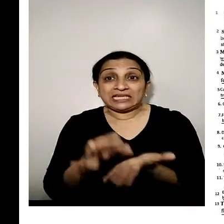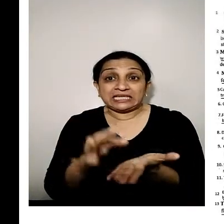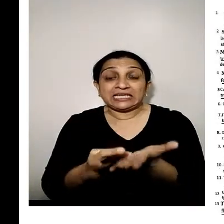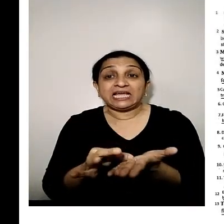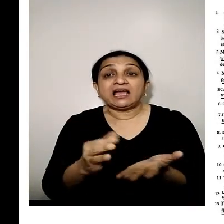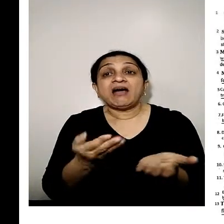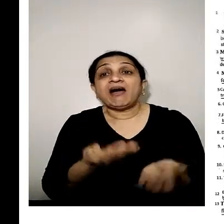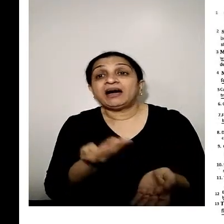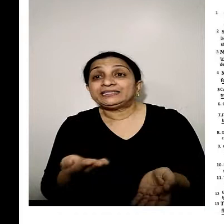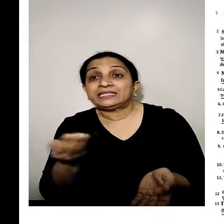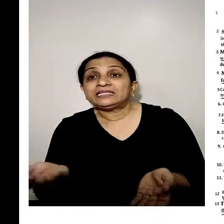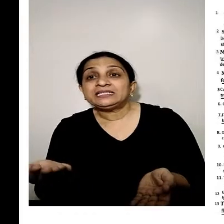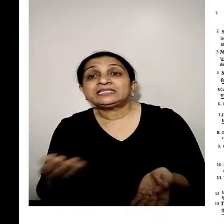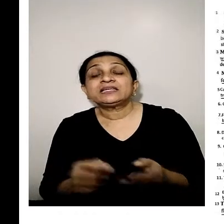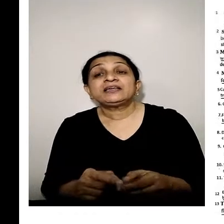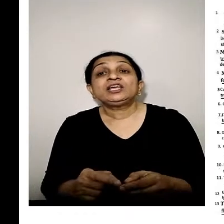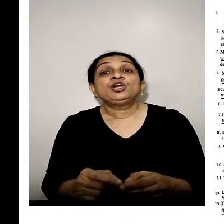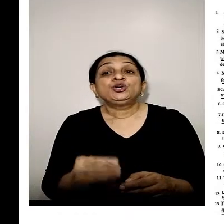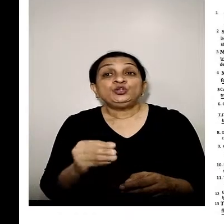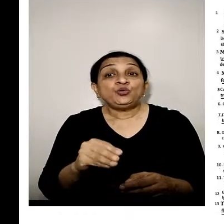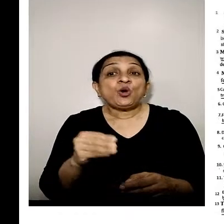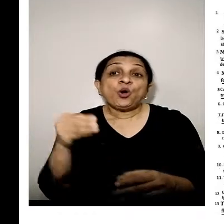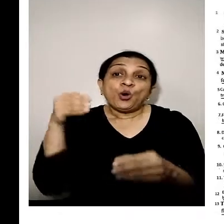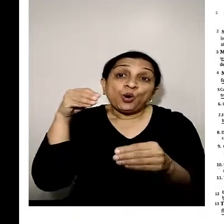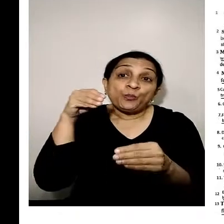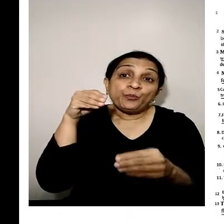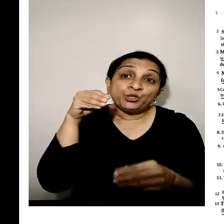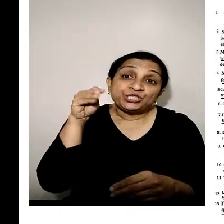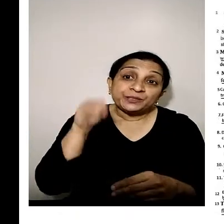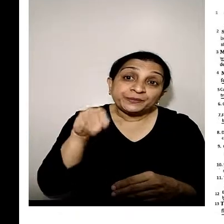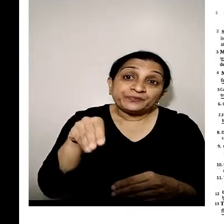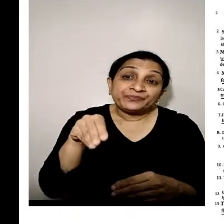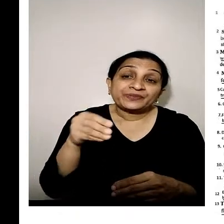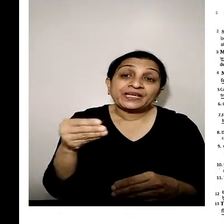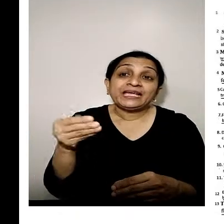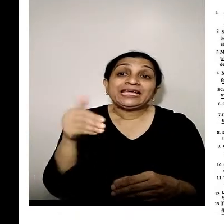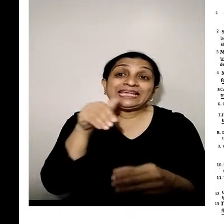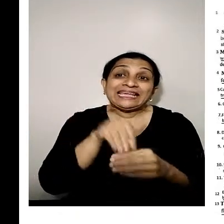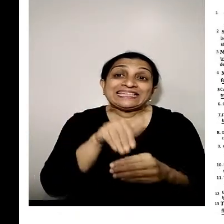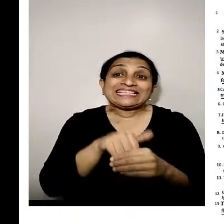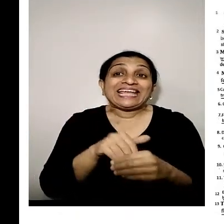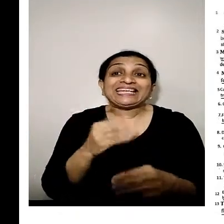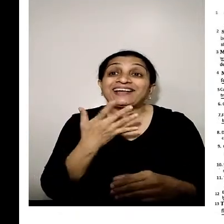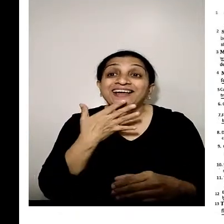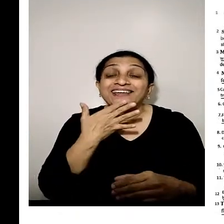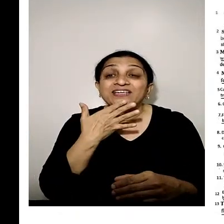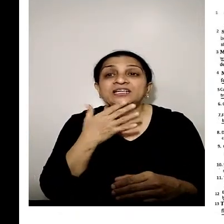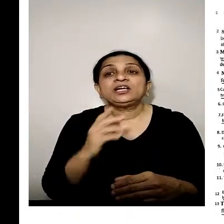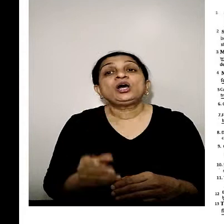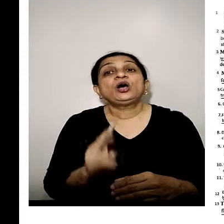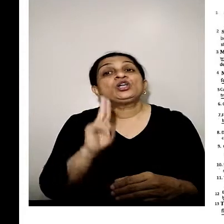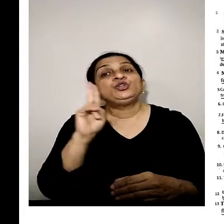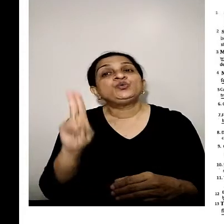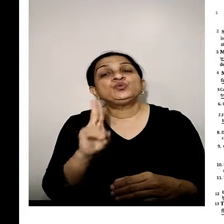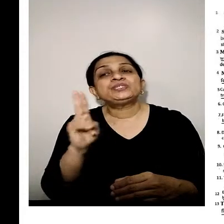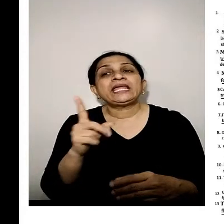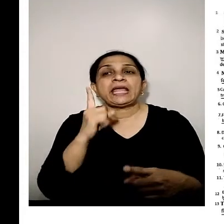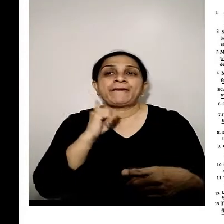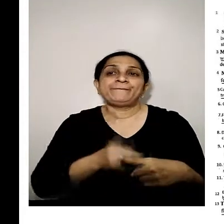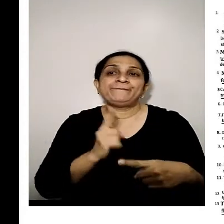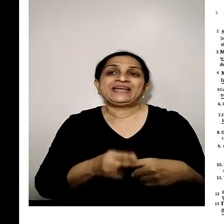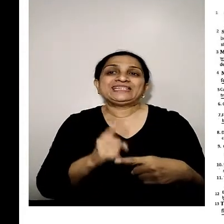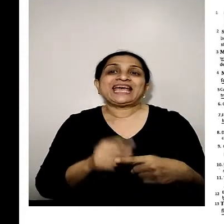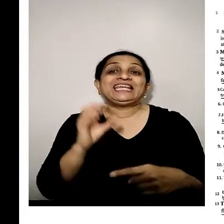ceramic. Articles you put inside color